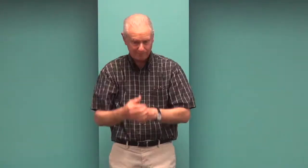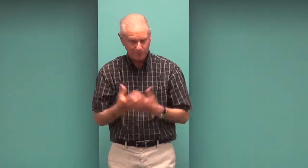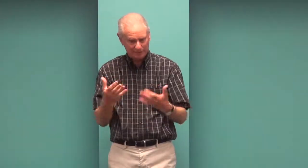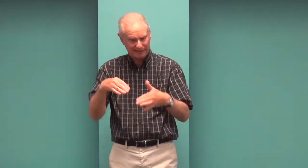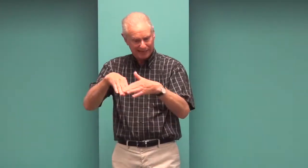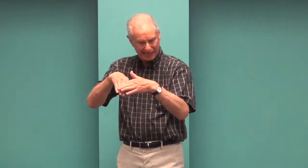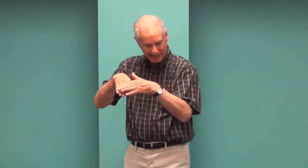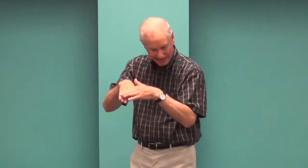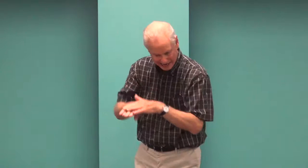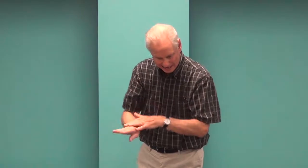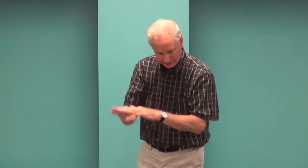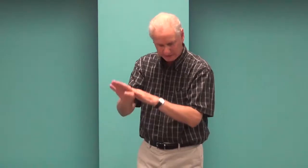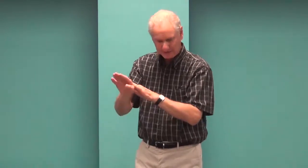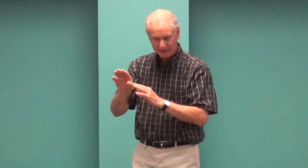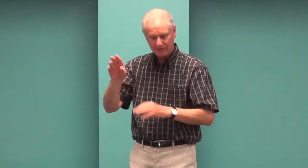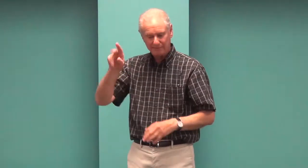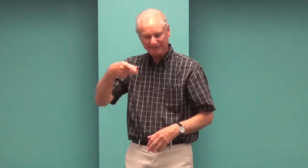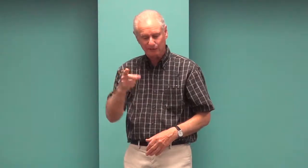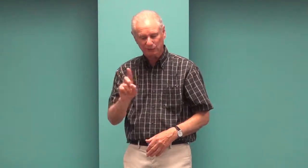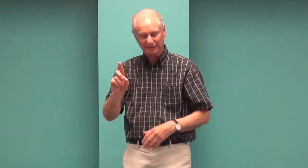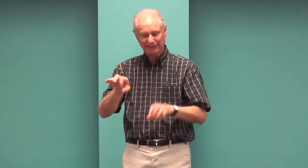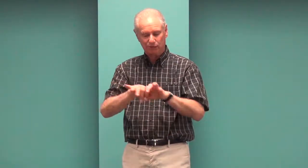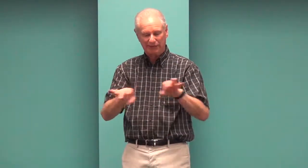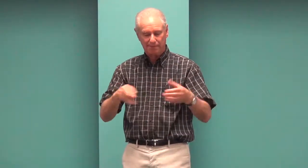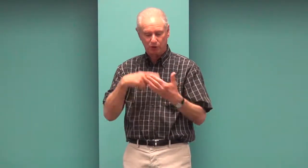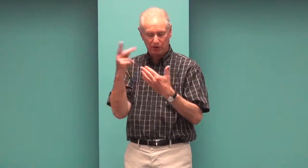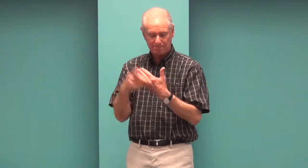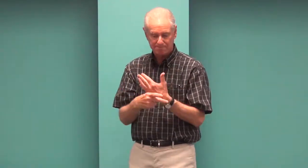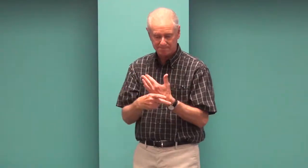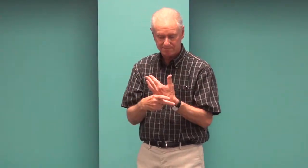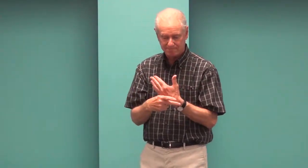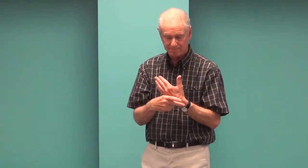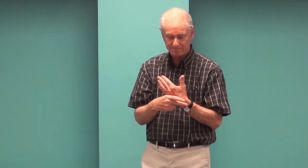His goal and dream is to go into a PhD program